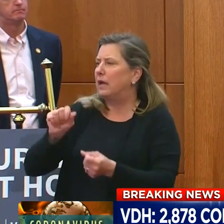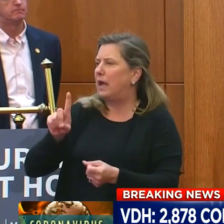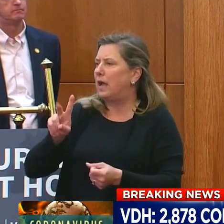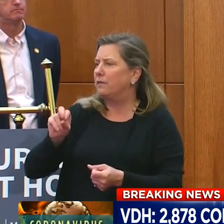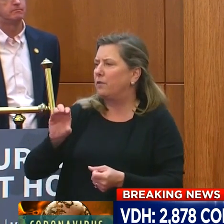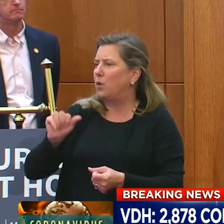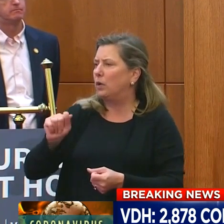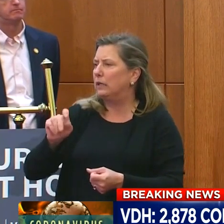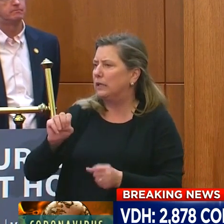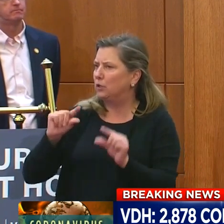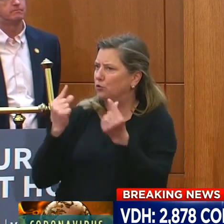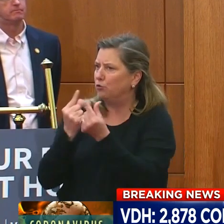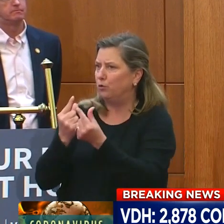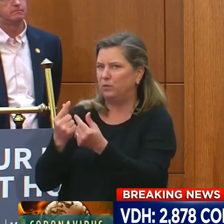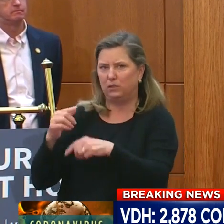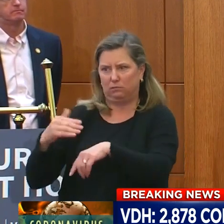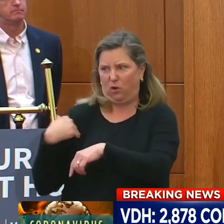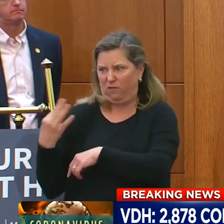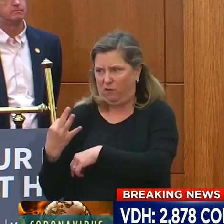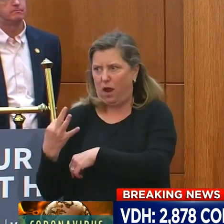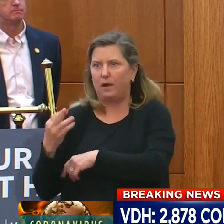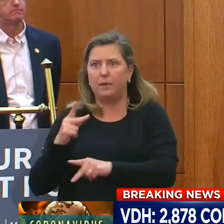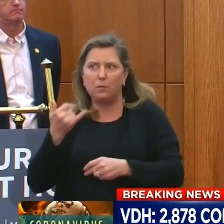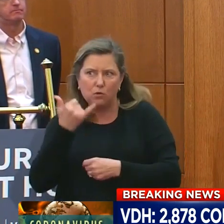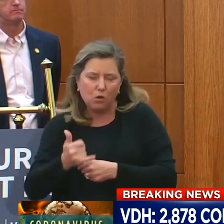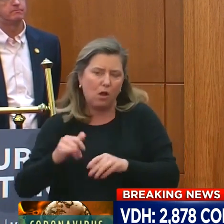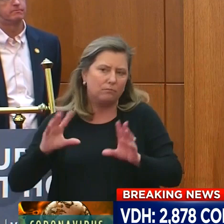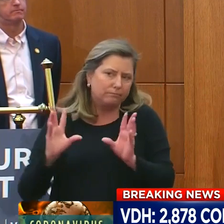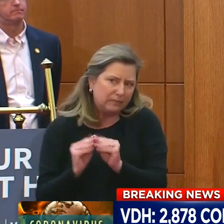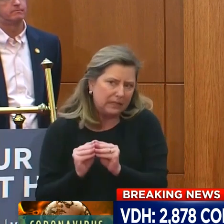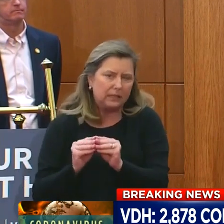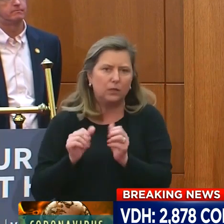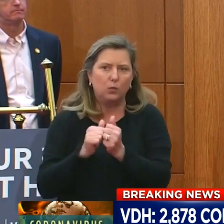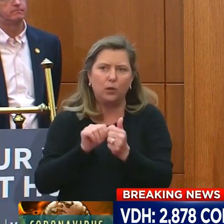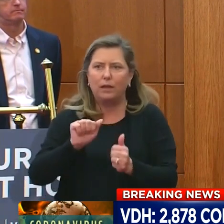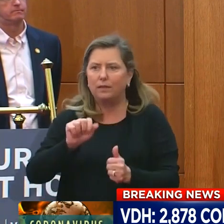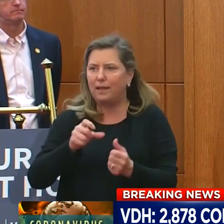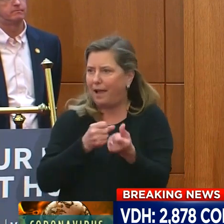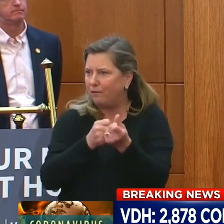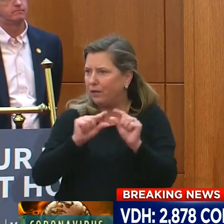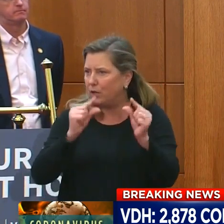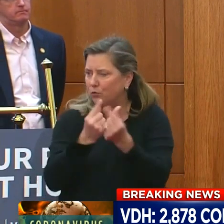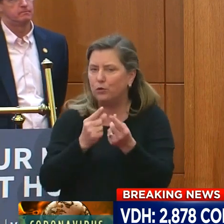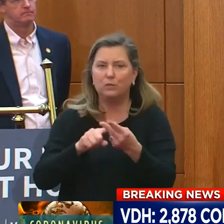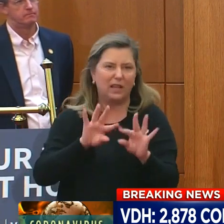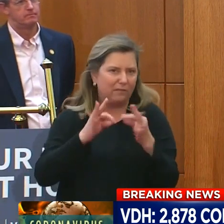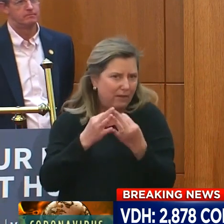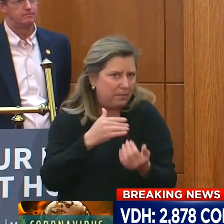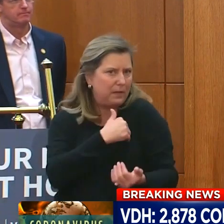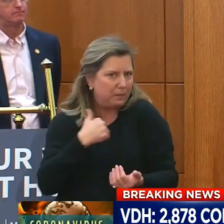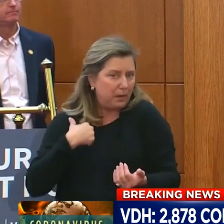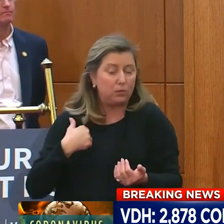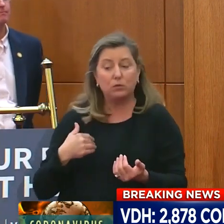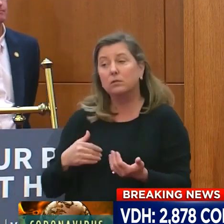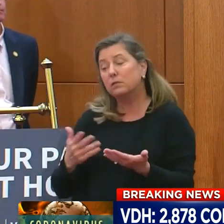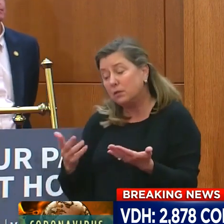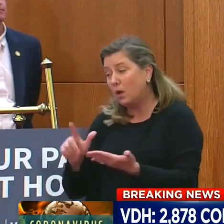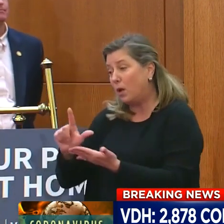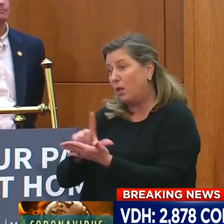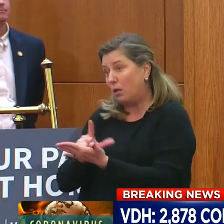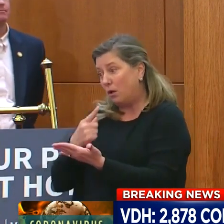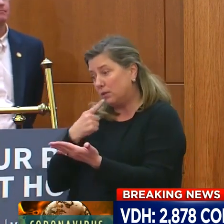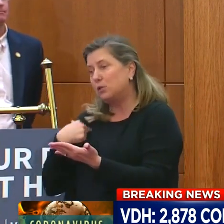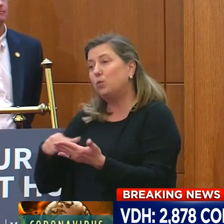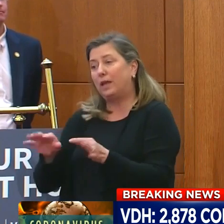Friday with advocates and family members, and that by statute we can release